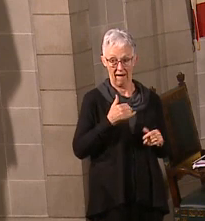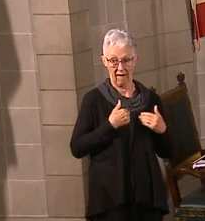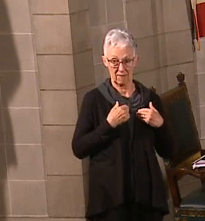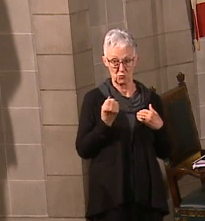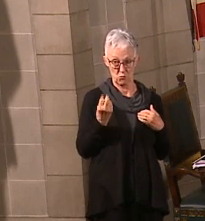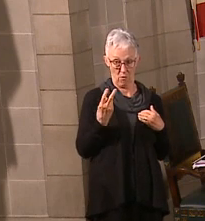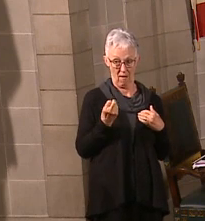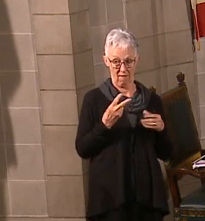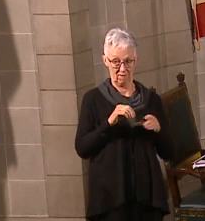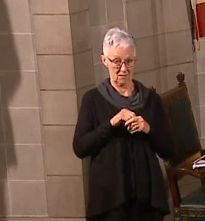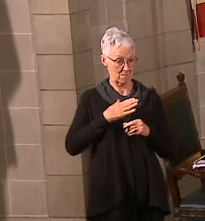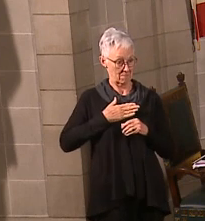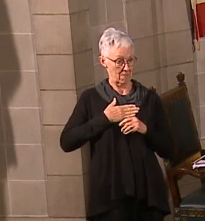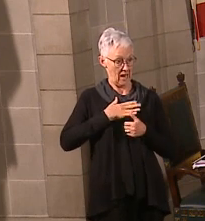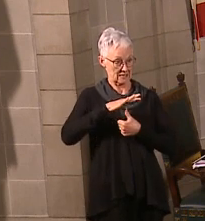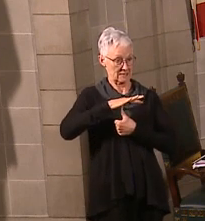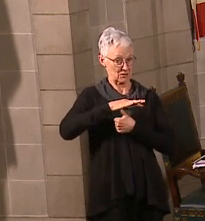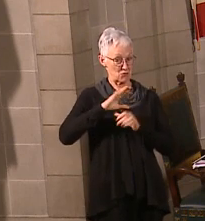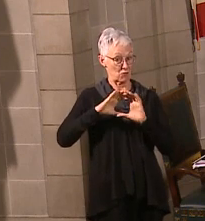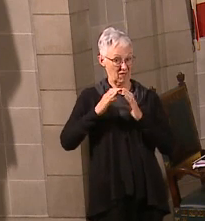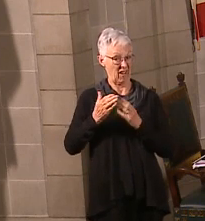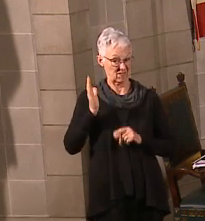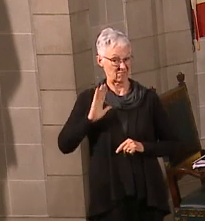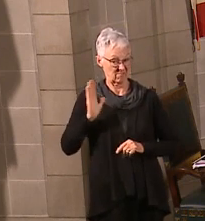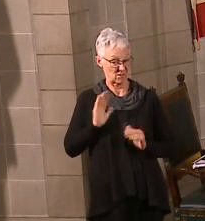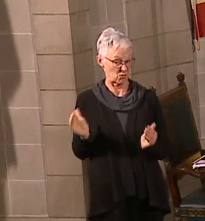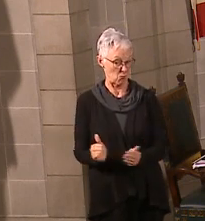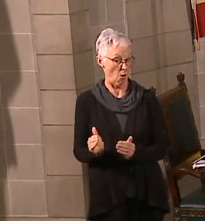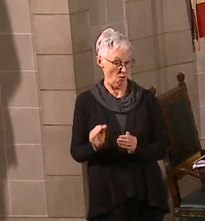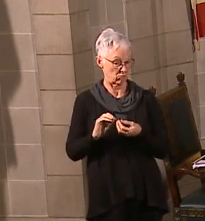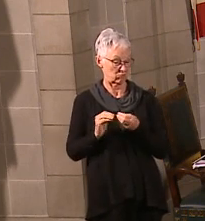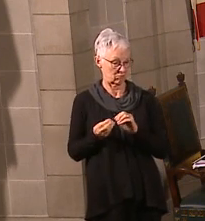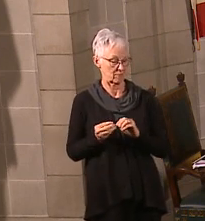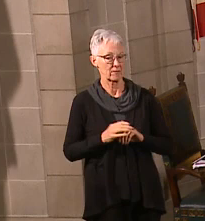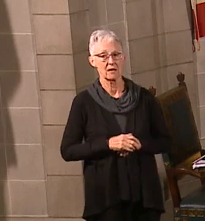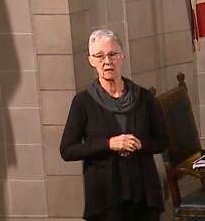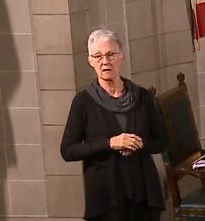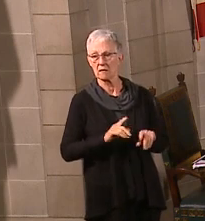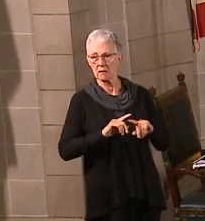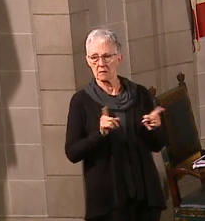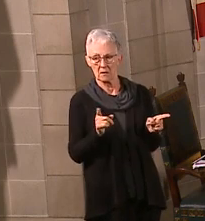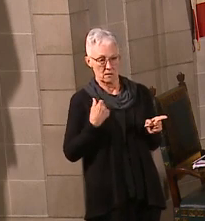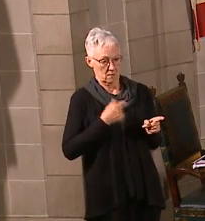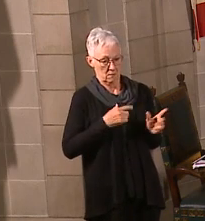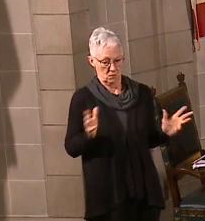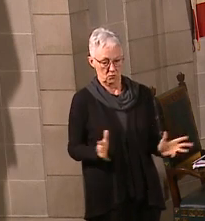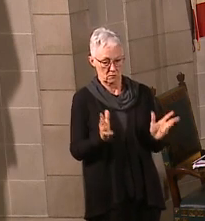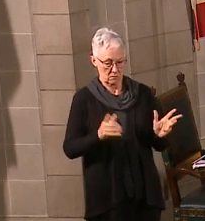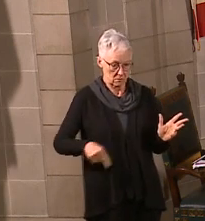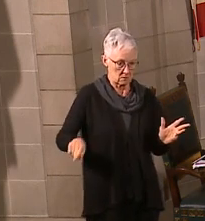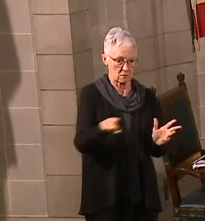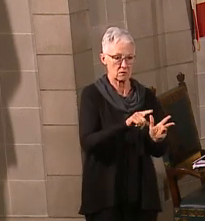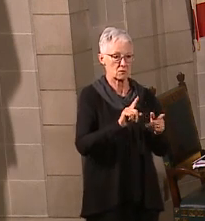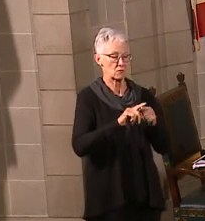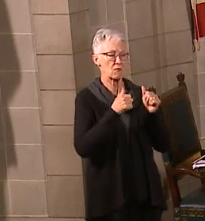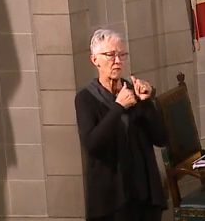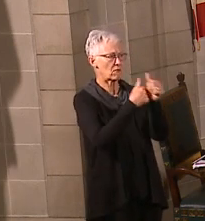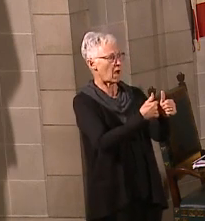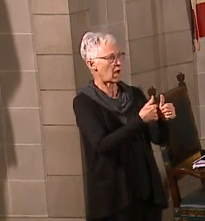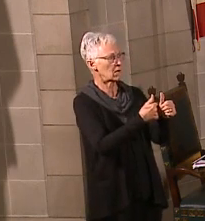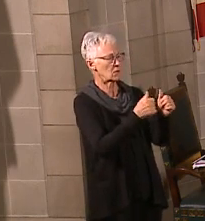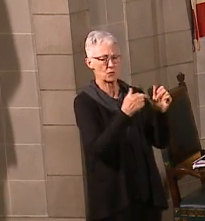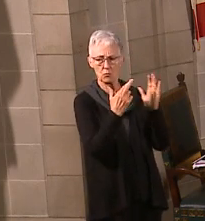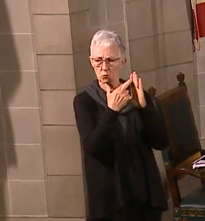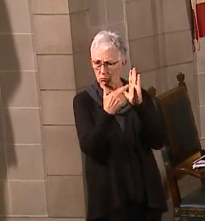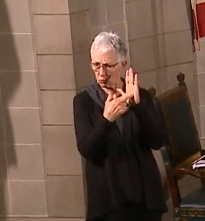it's a challenge right now, but we encourage folks to follow the 6 rules, as the governor just said, follow the DHM, right? And then